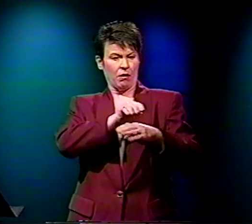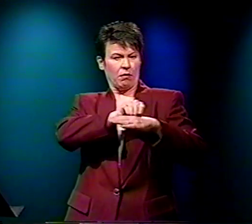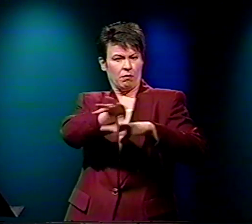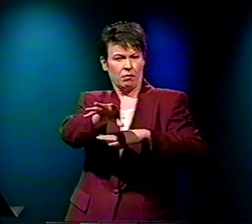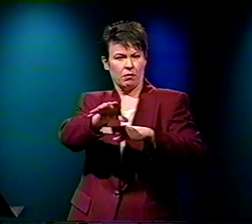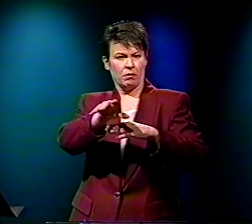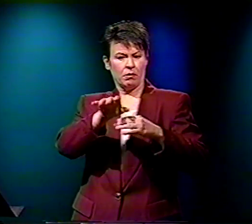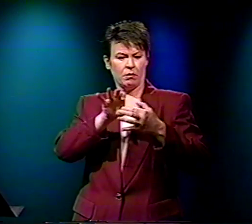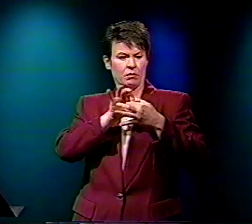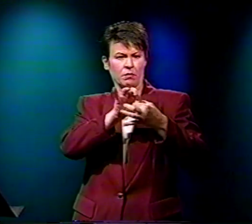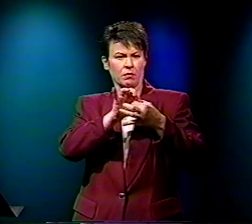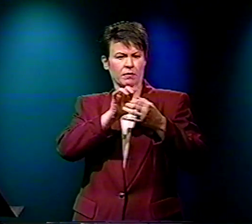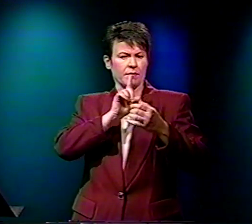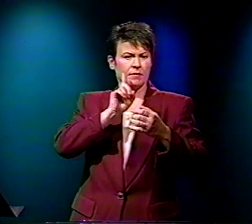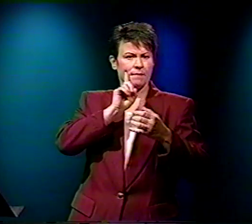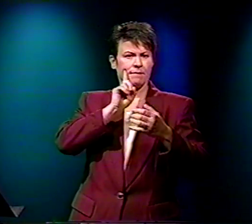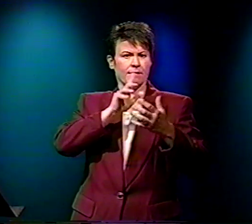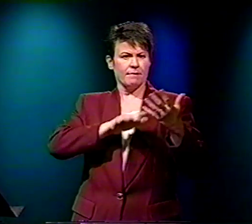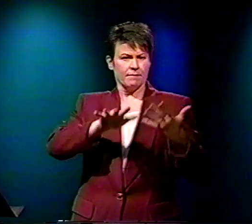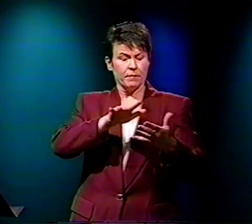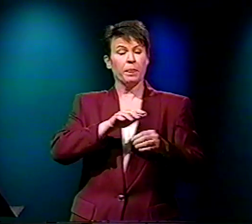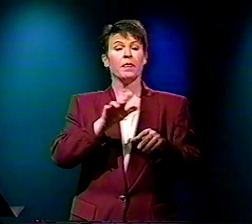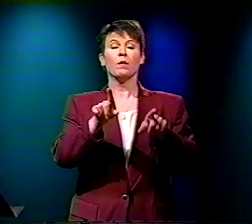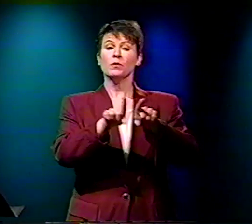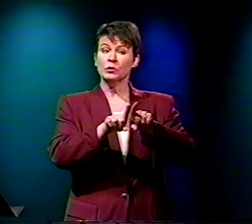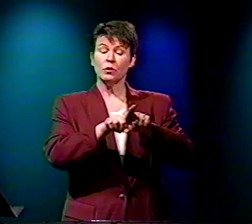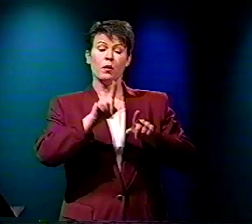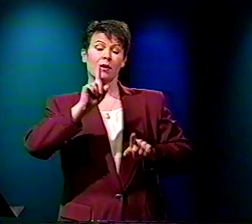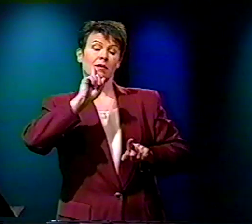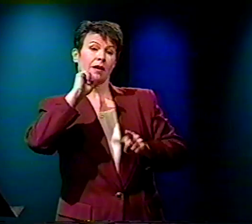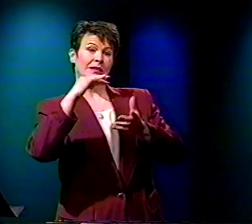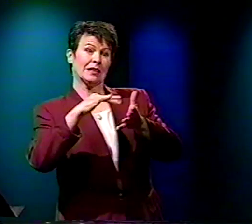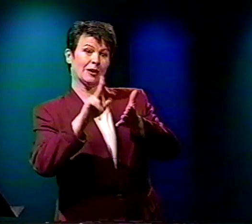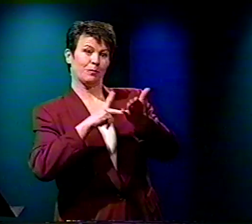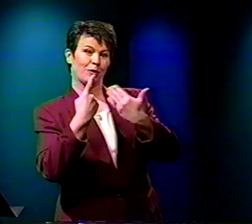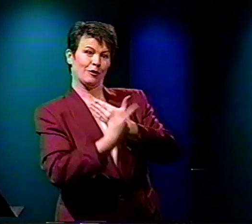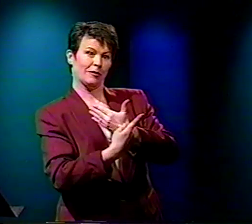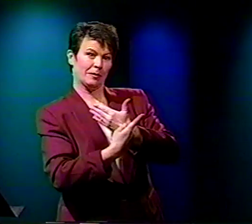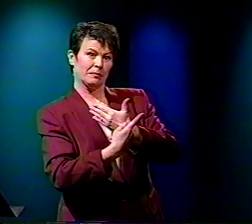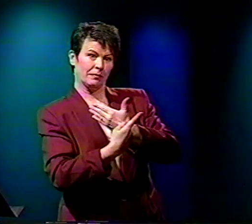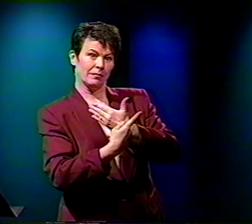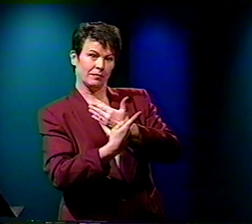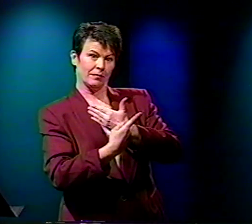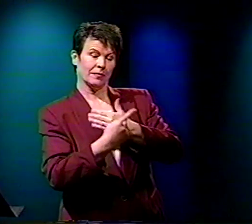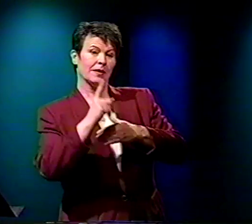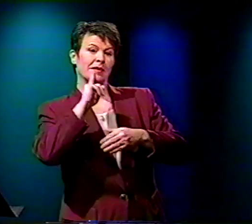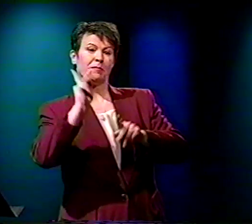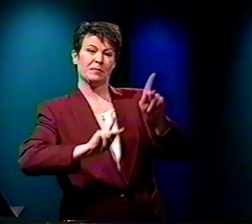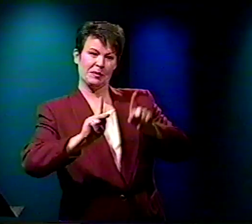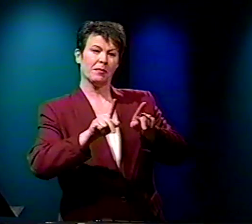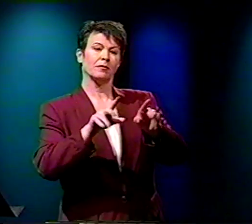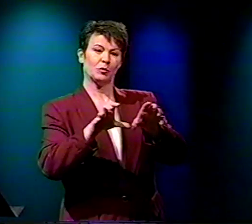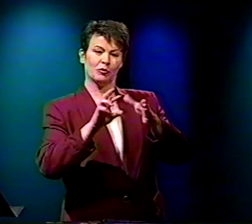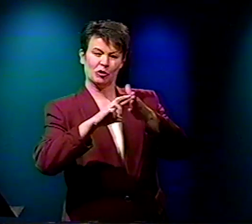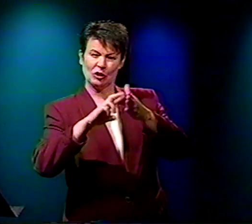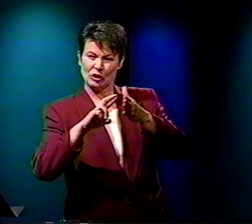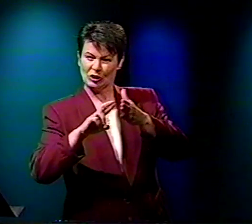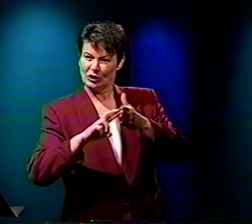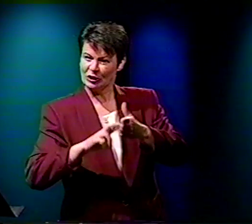these issues of oppression and what the implications are for deaf people. And deaf studies programs and deaf people have also